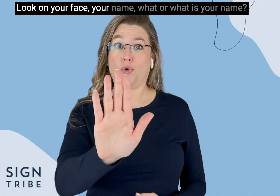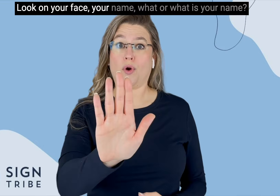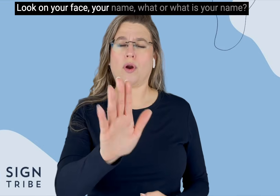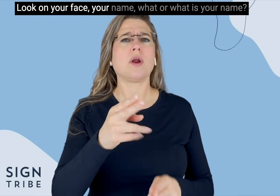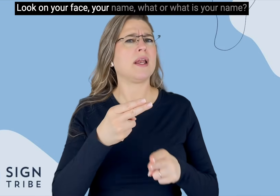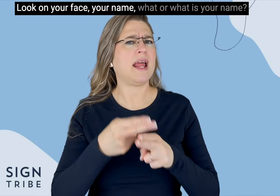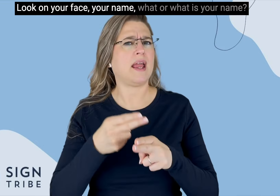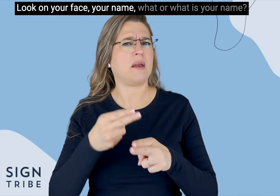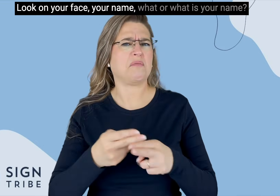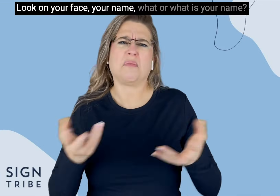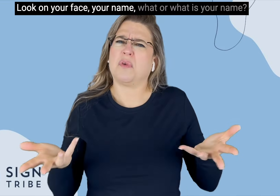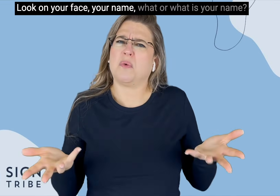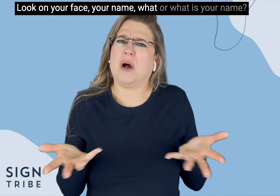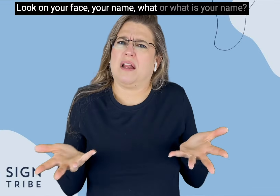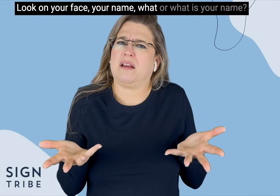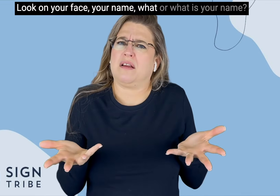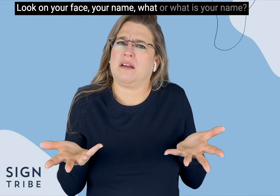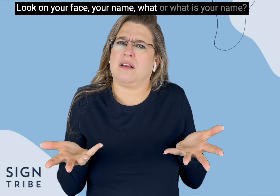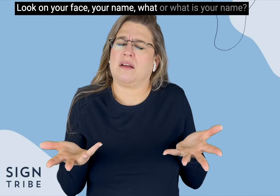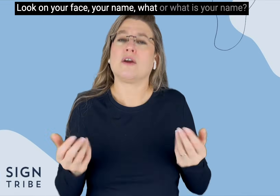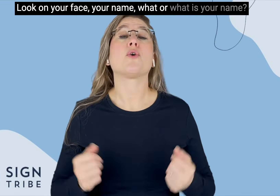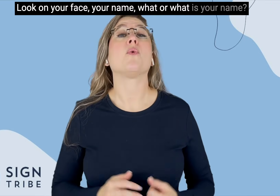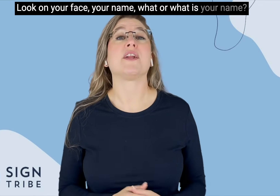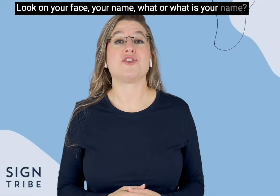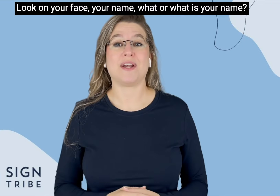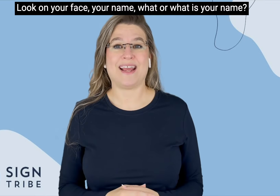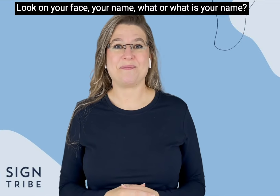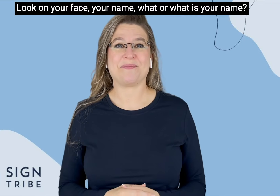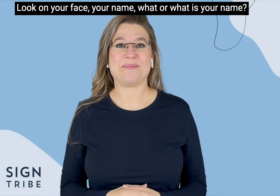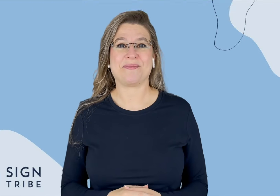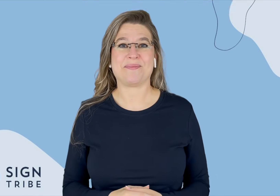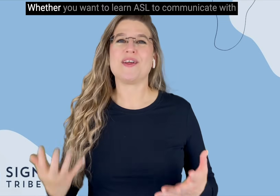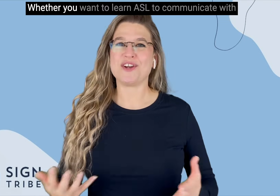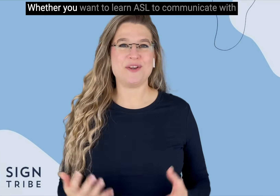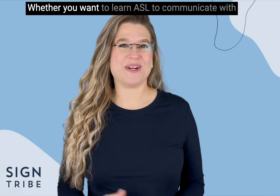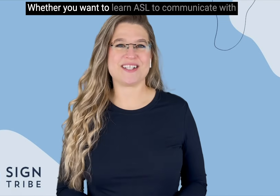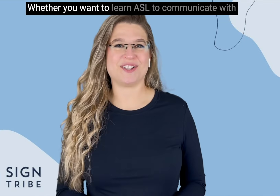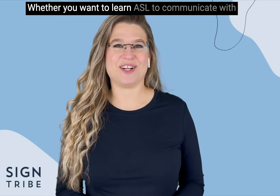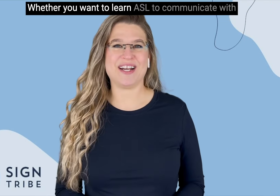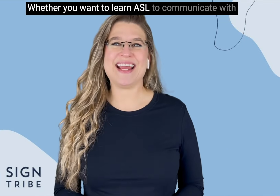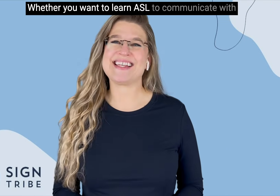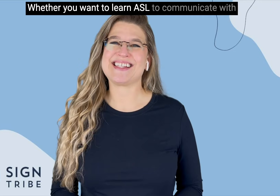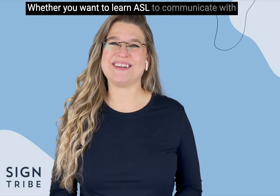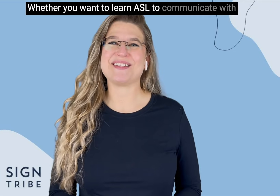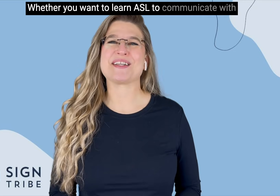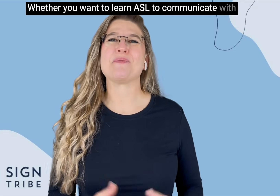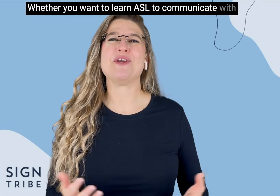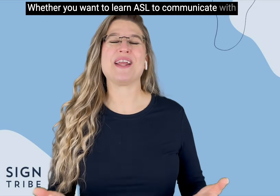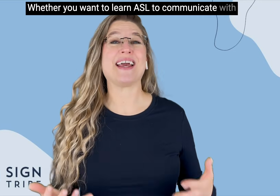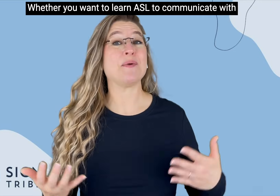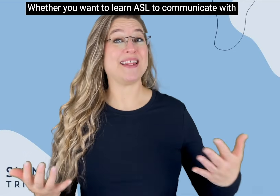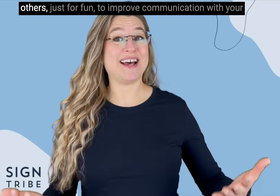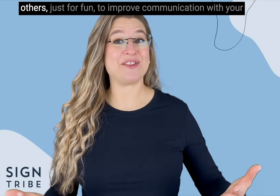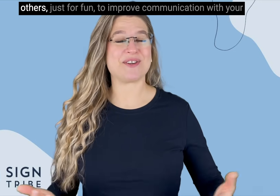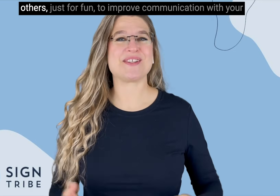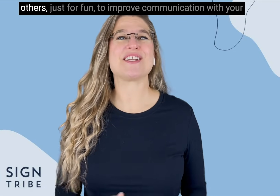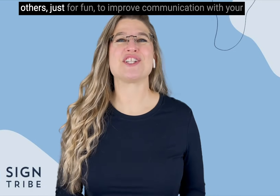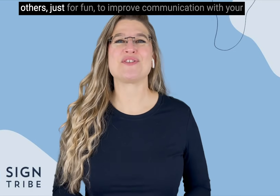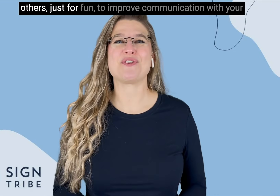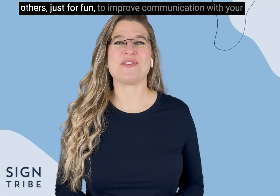Your name, what? What is your name? Whether you want to learn ASL to communicate with others just for fun